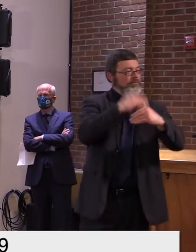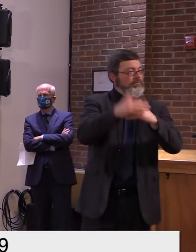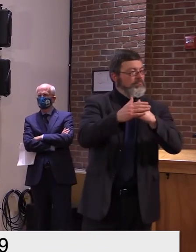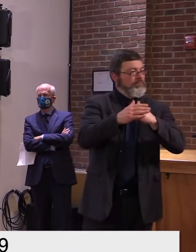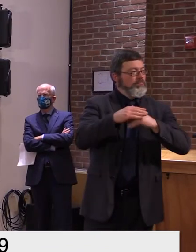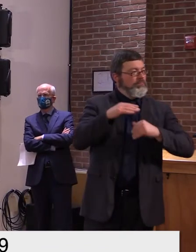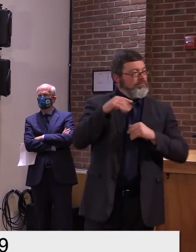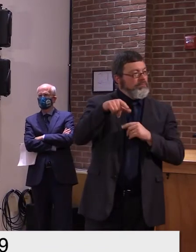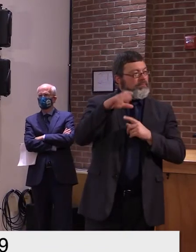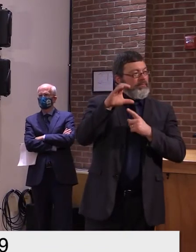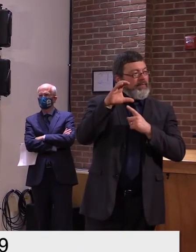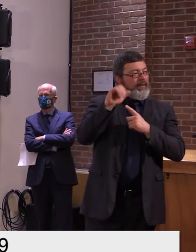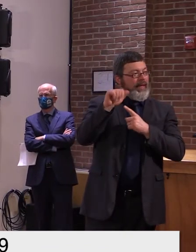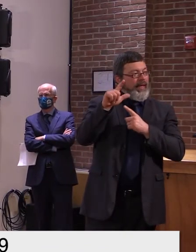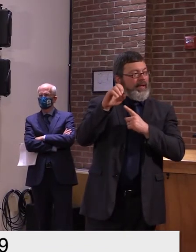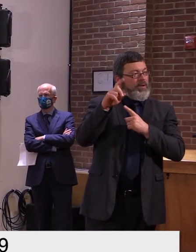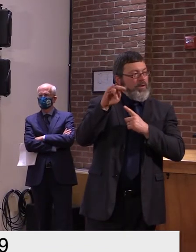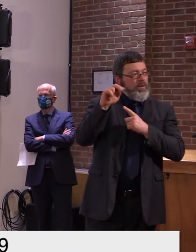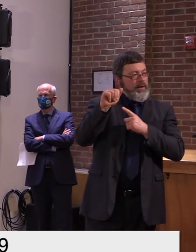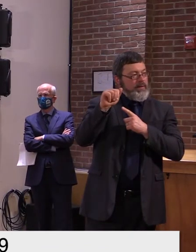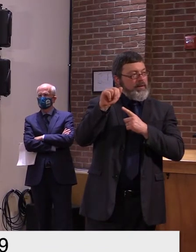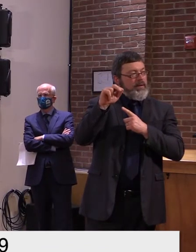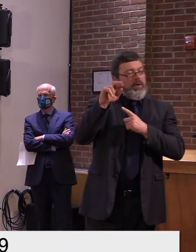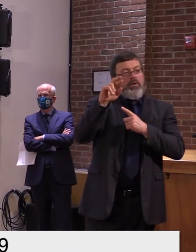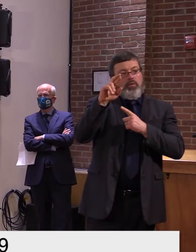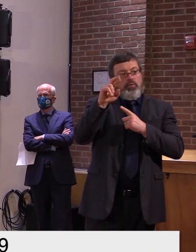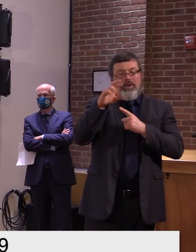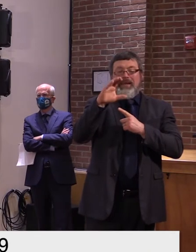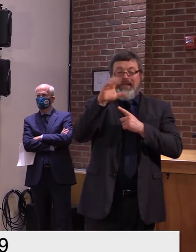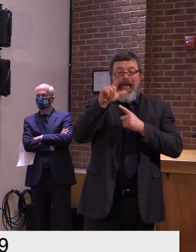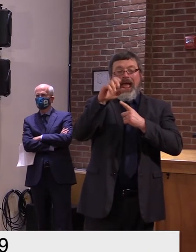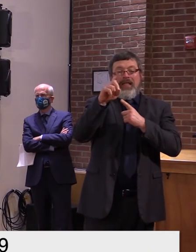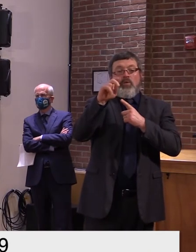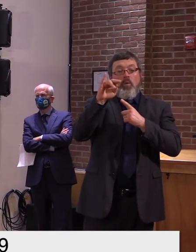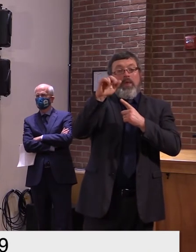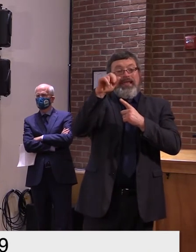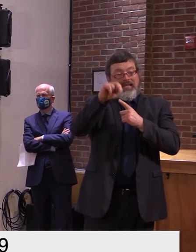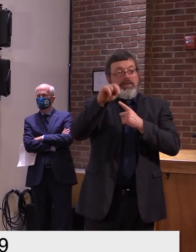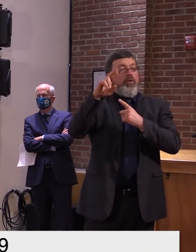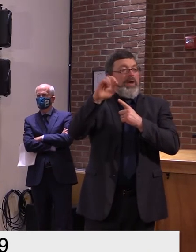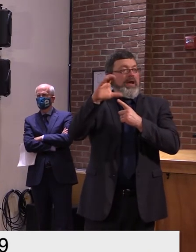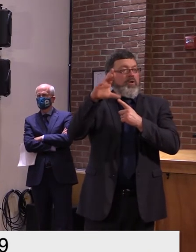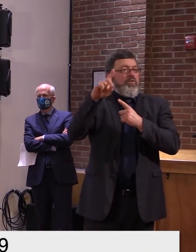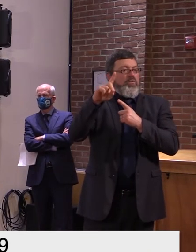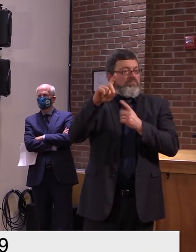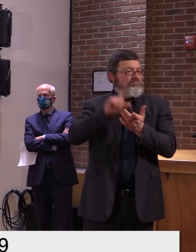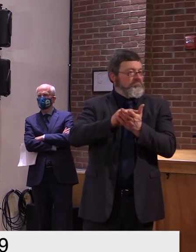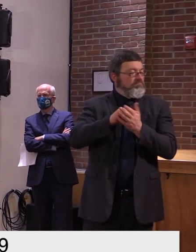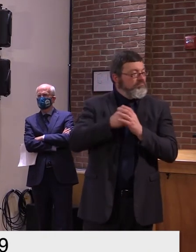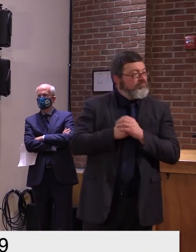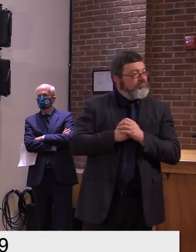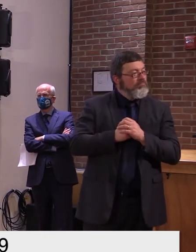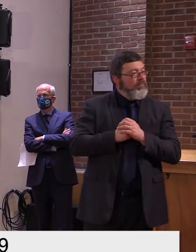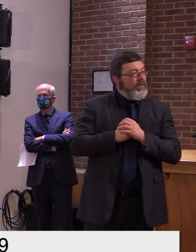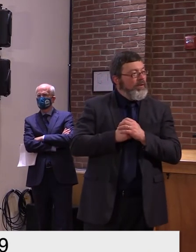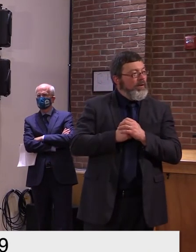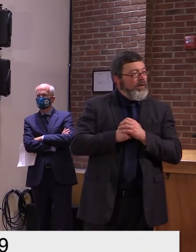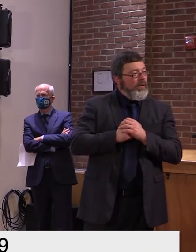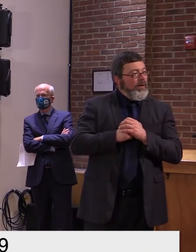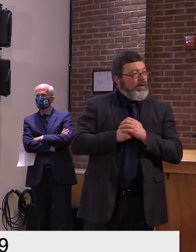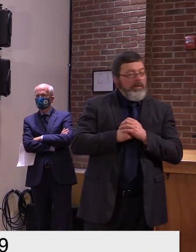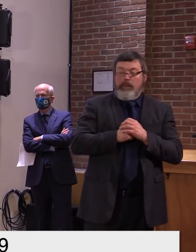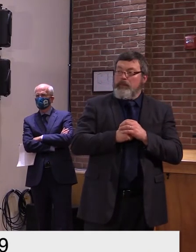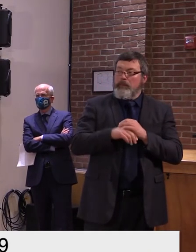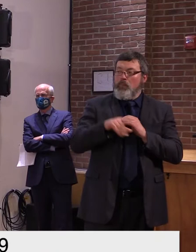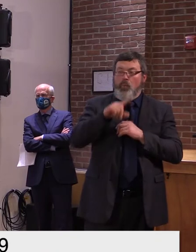Yes, good afternoon. Thank you. Governor, my question comes from the pages of If You Give a Mouse a Cookie. With the return of